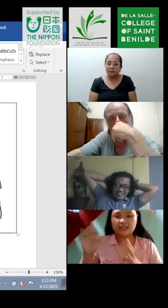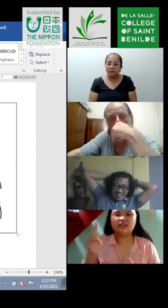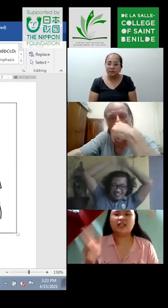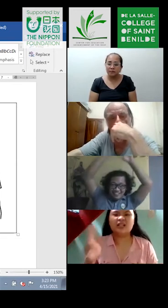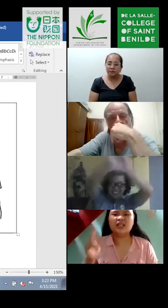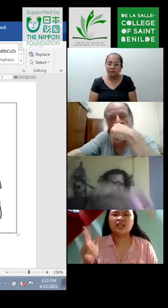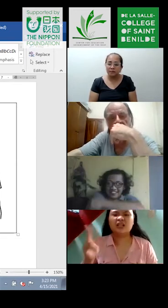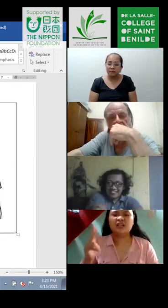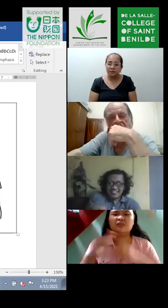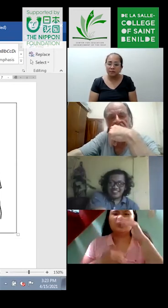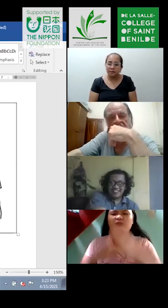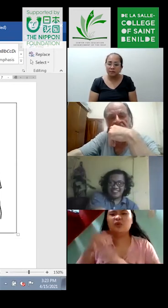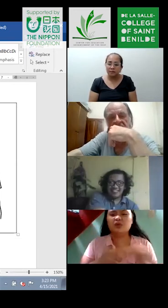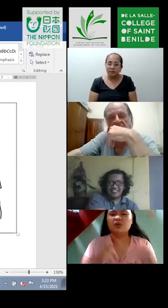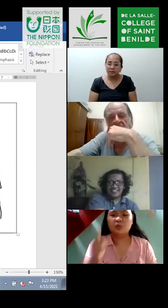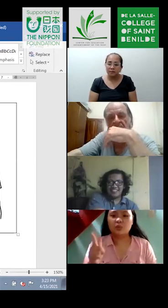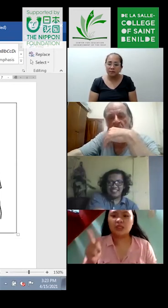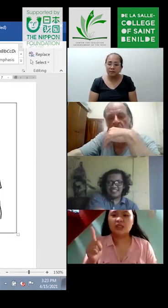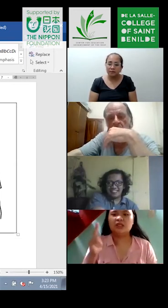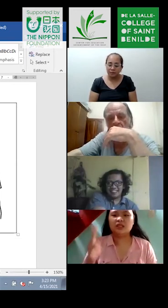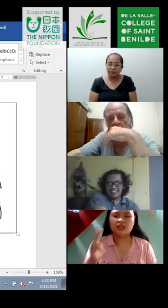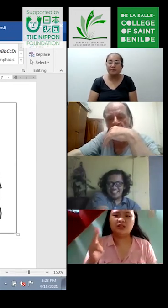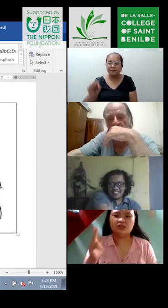natural, more to the left. Yeah.